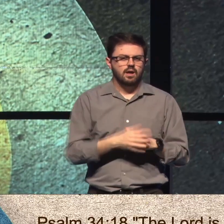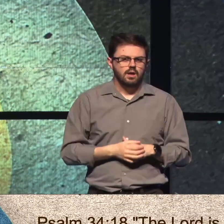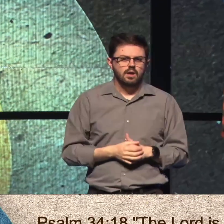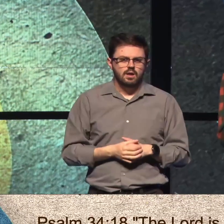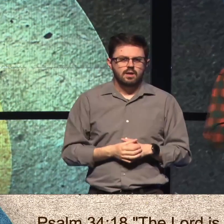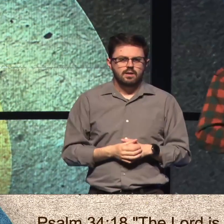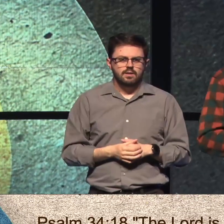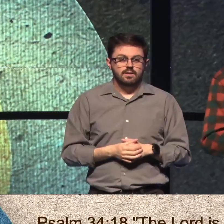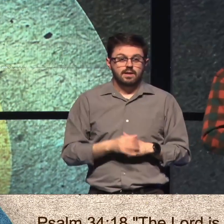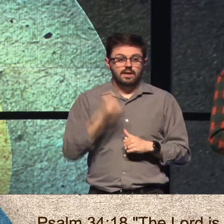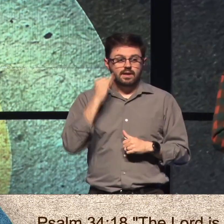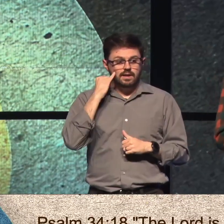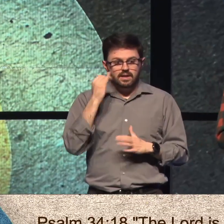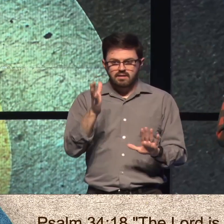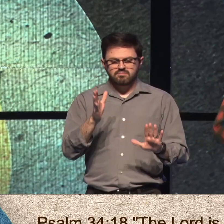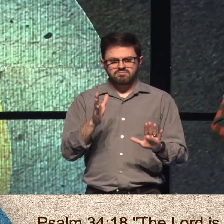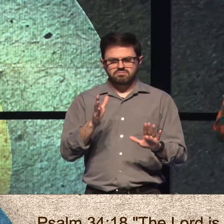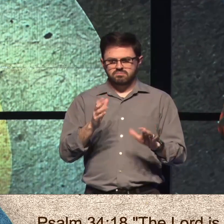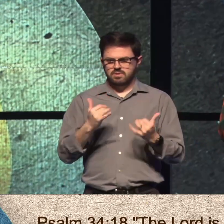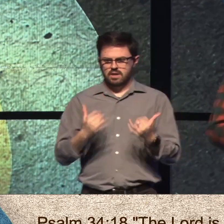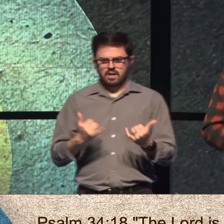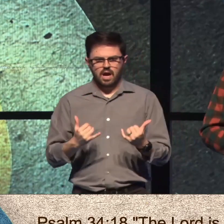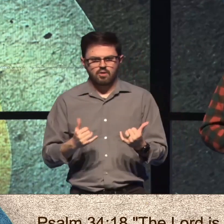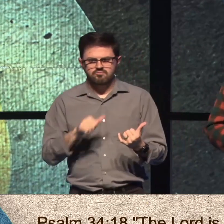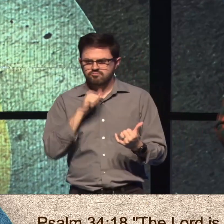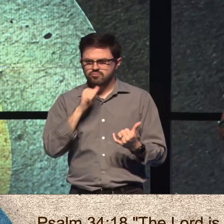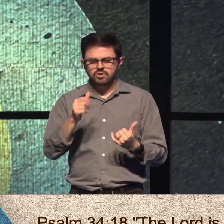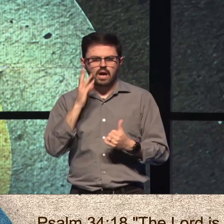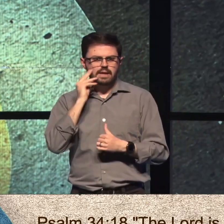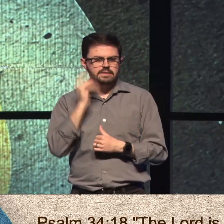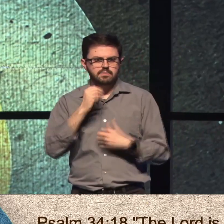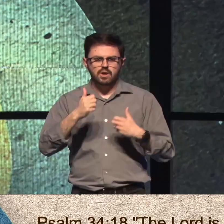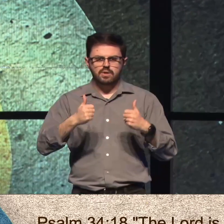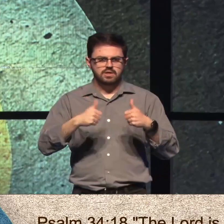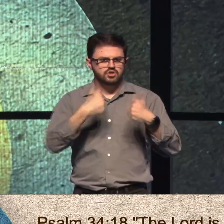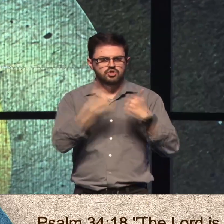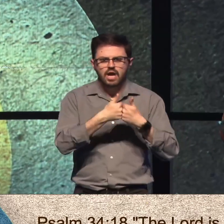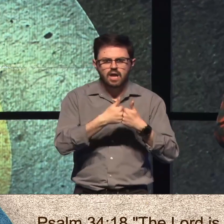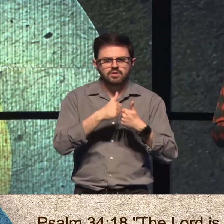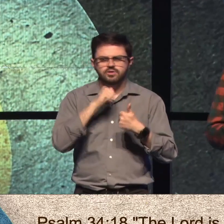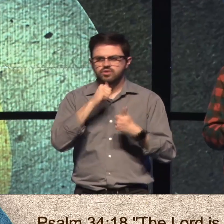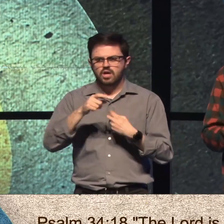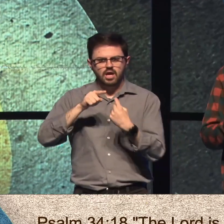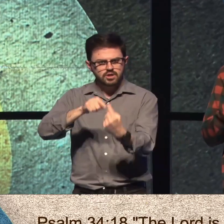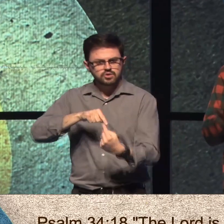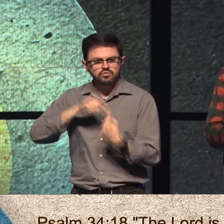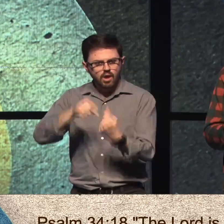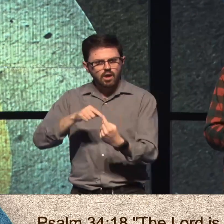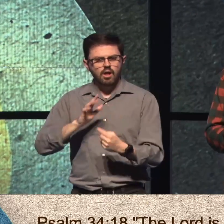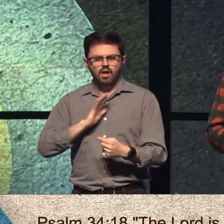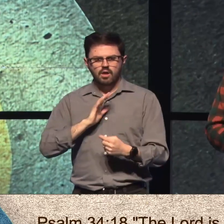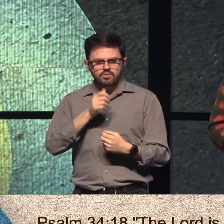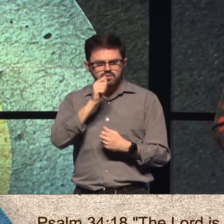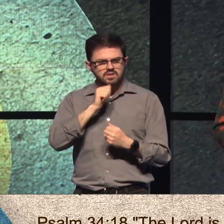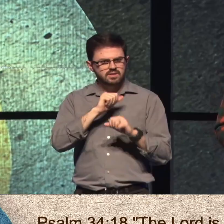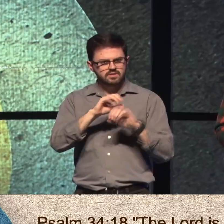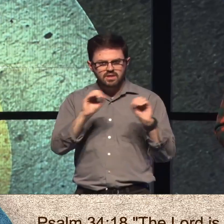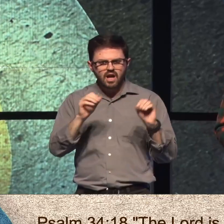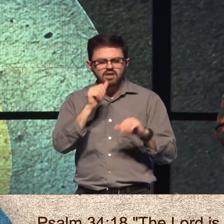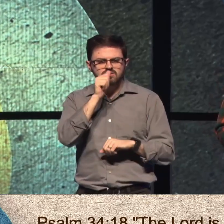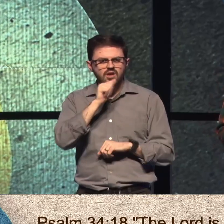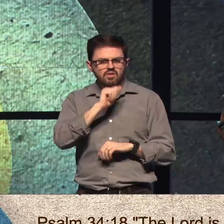And if you're not in a space of brokenheartedness and you are not in a space of being crushed and you are seeking God, you know where you will find